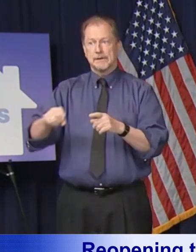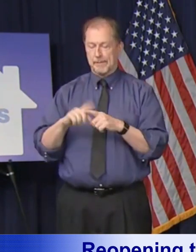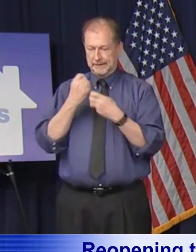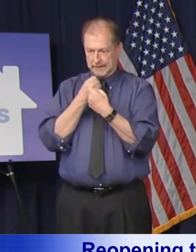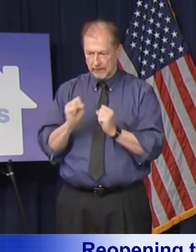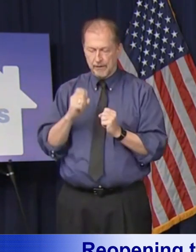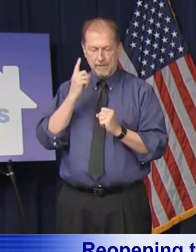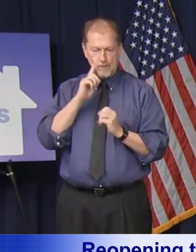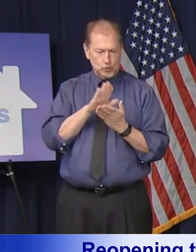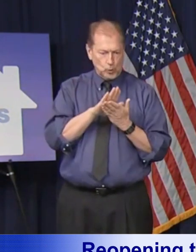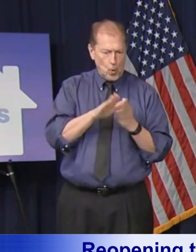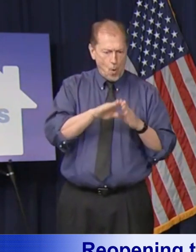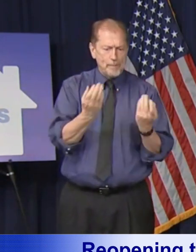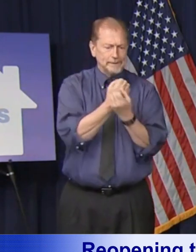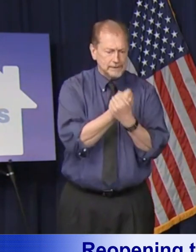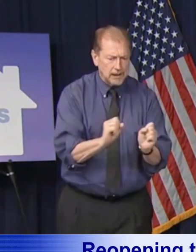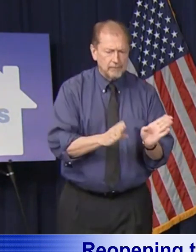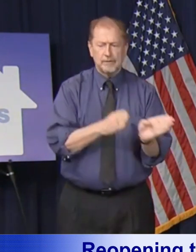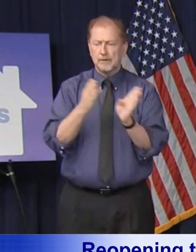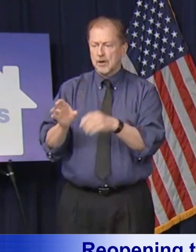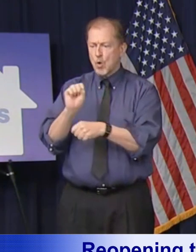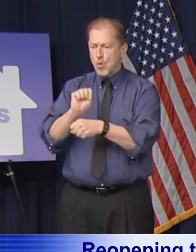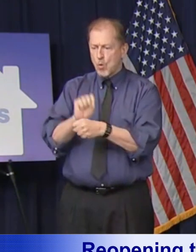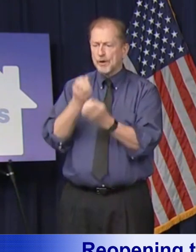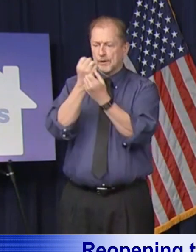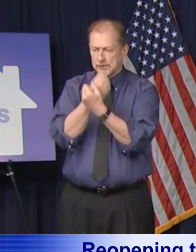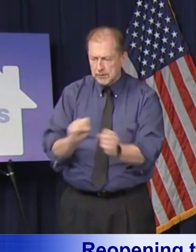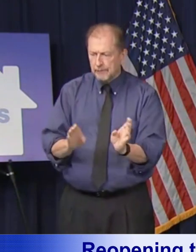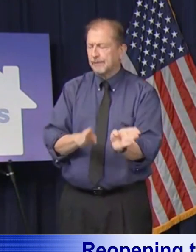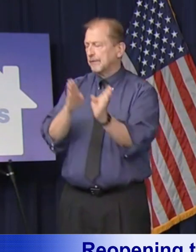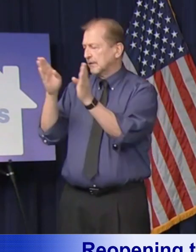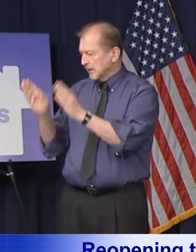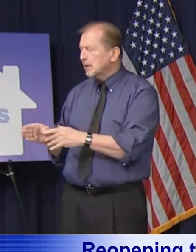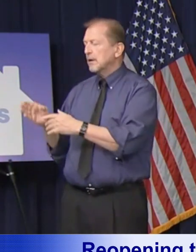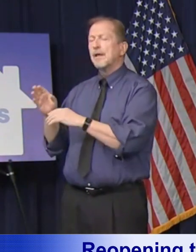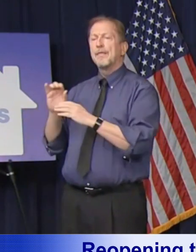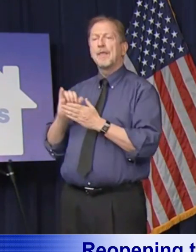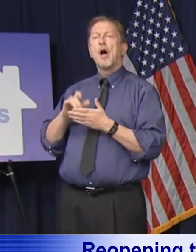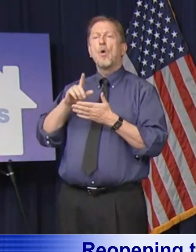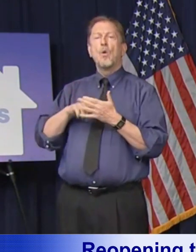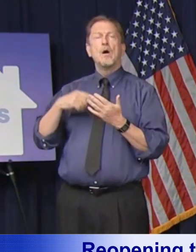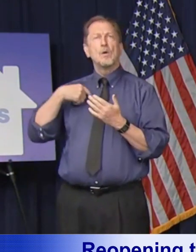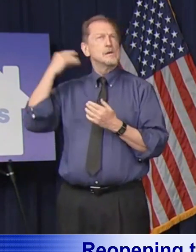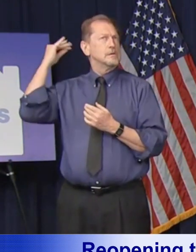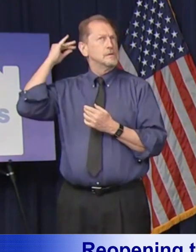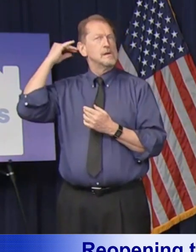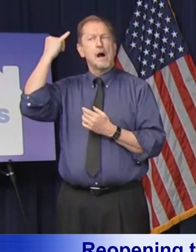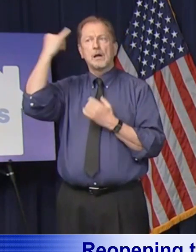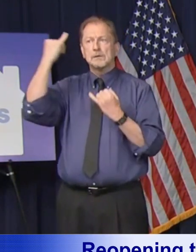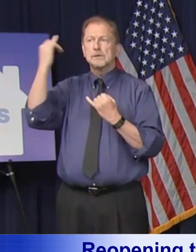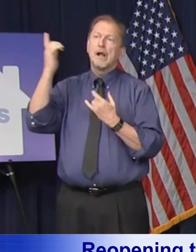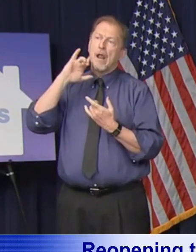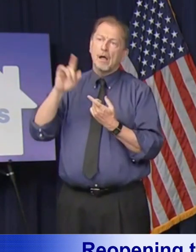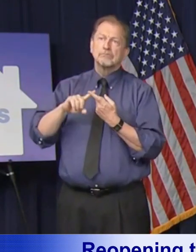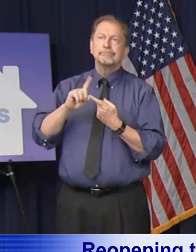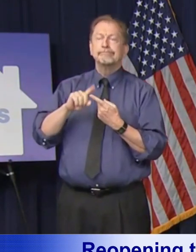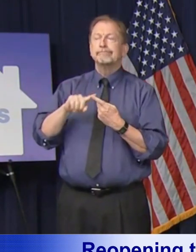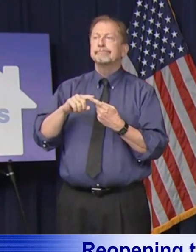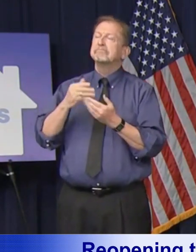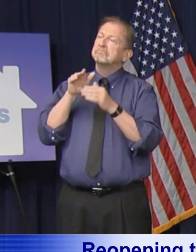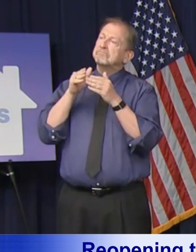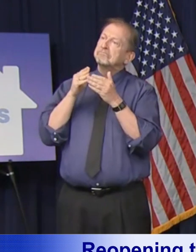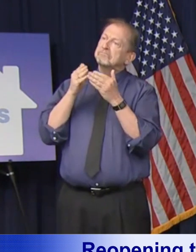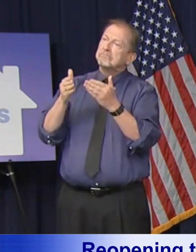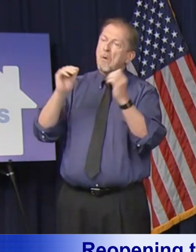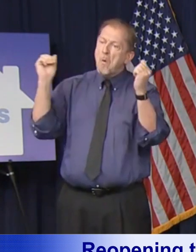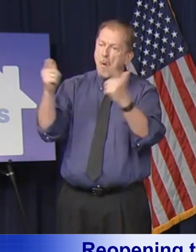back to school? Are there ways to do that keep people safe? Some of the things we've suggested already, like everybody wearing a mask,